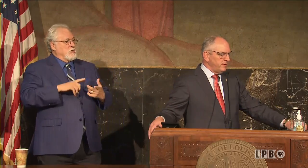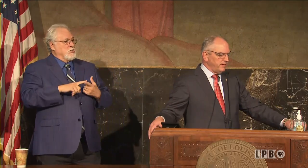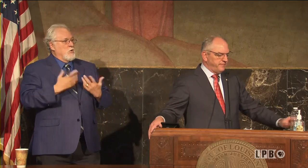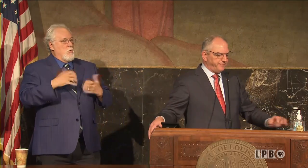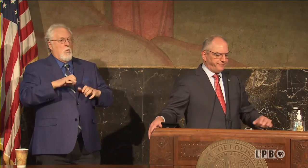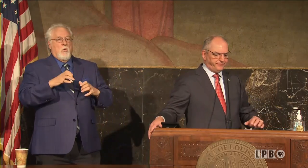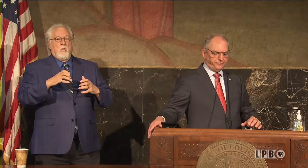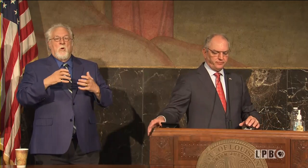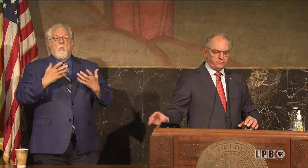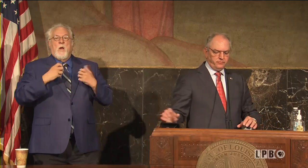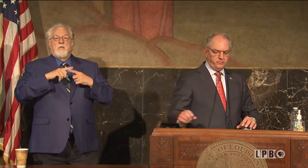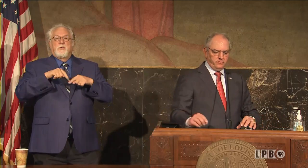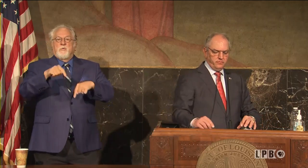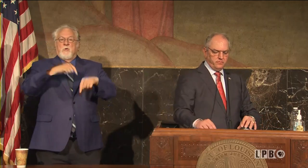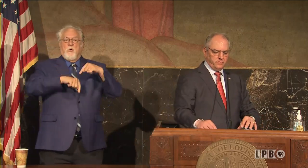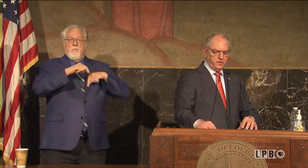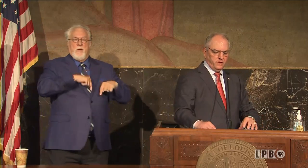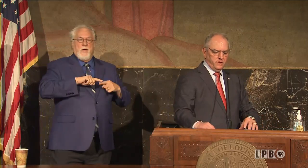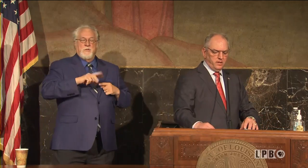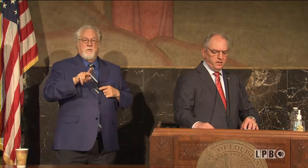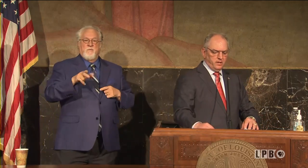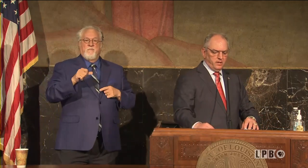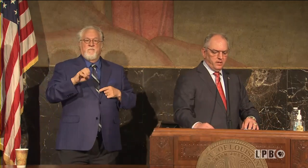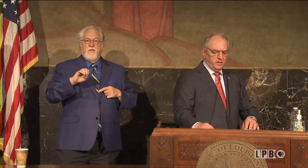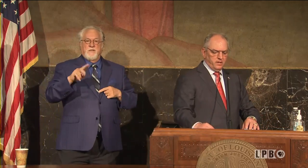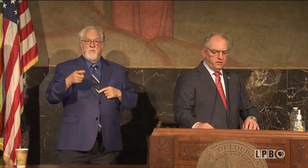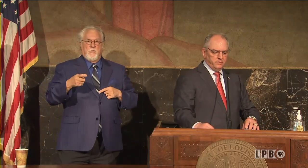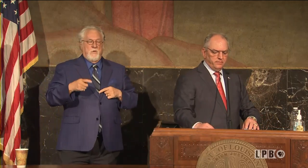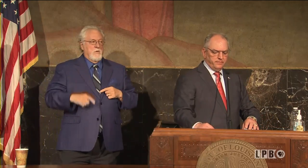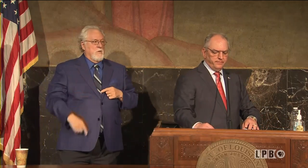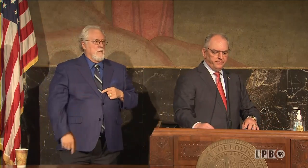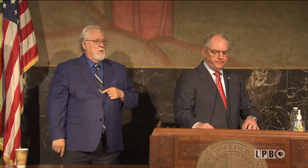regress back into restrictions of phase one?